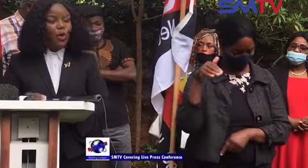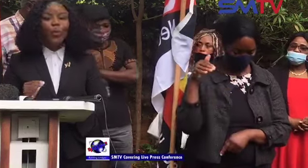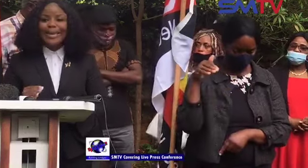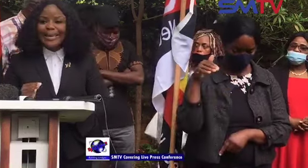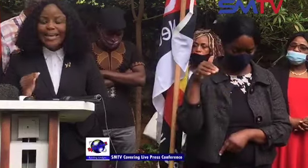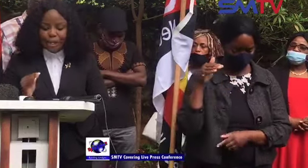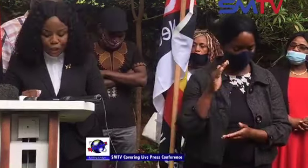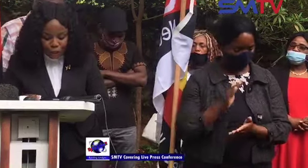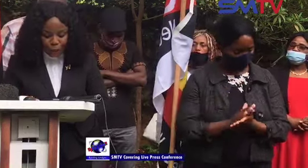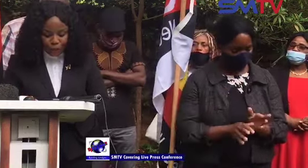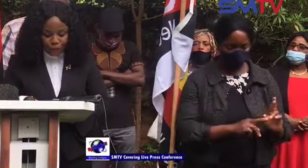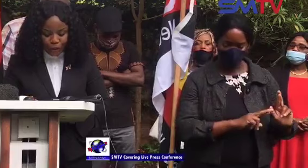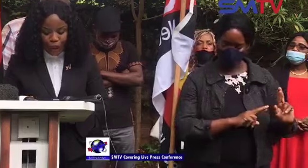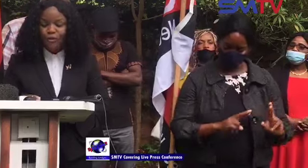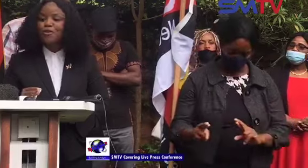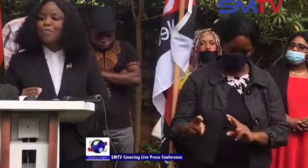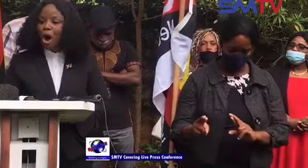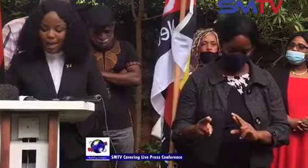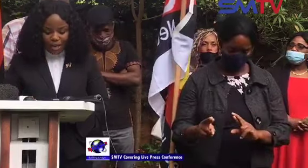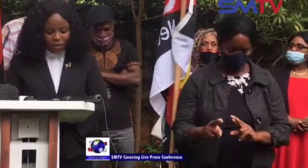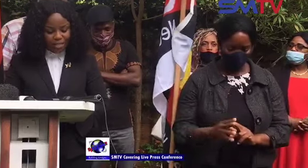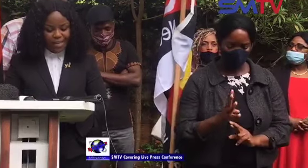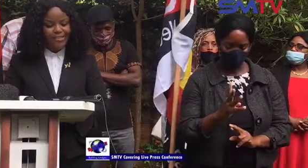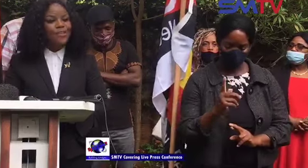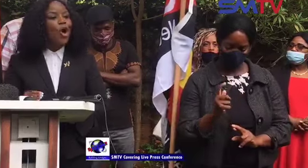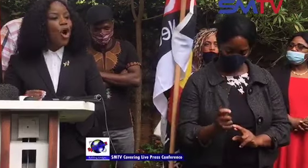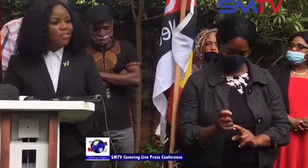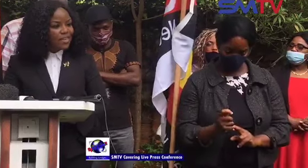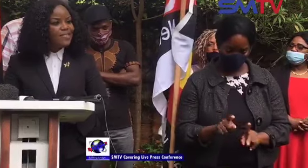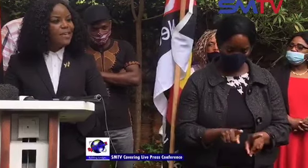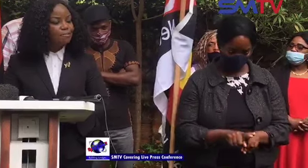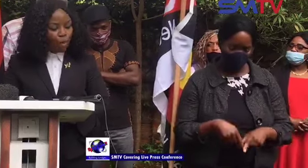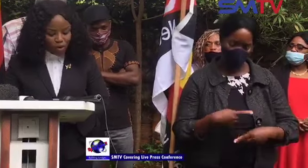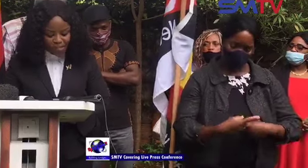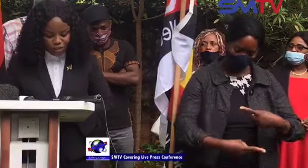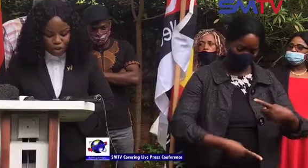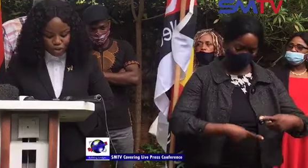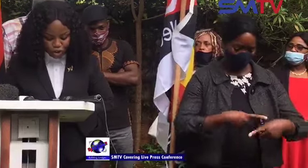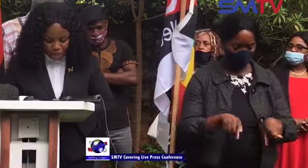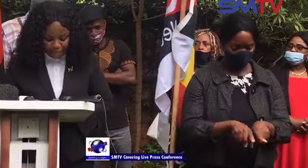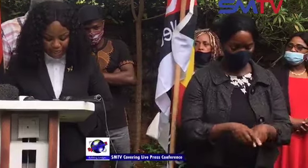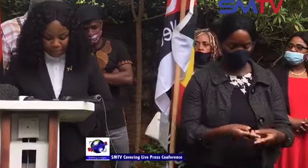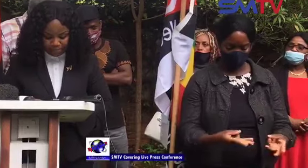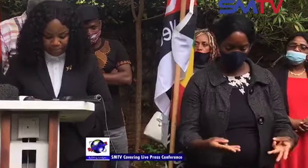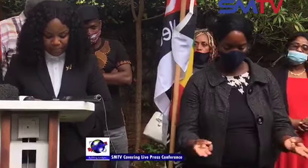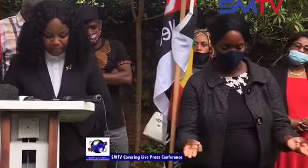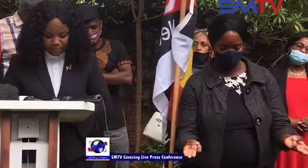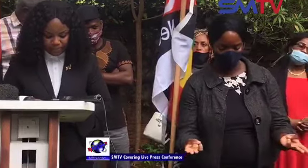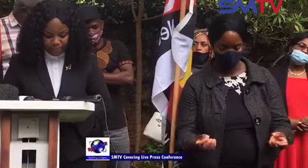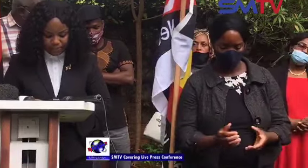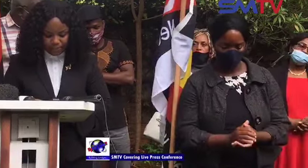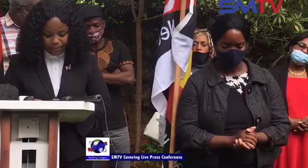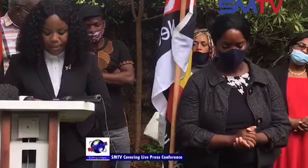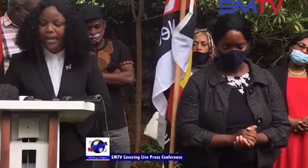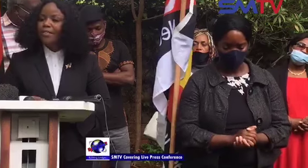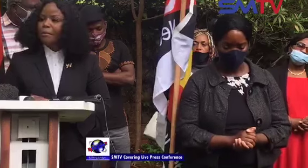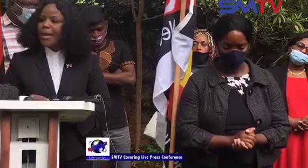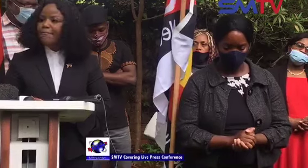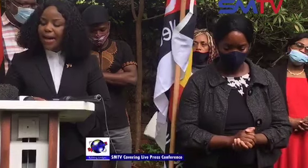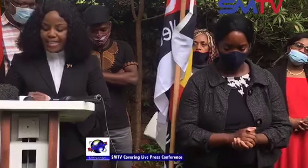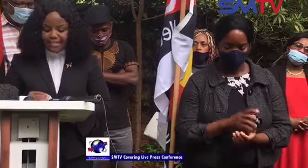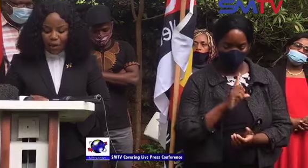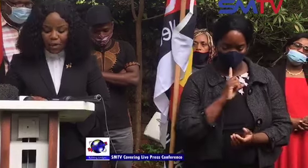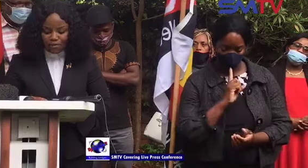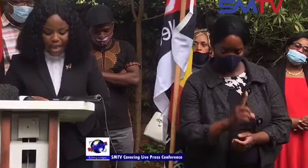Zimbabweans, we need you to partner with us on this important journey. The